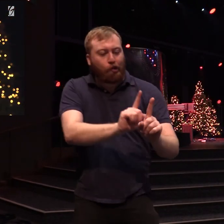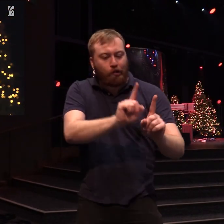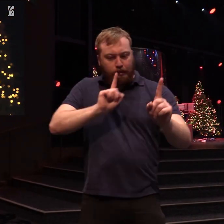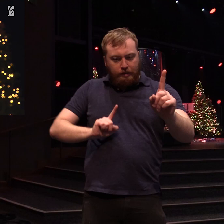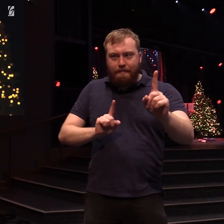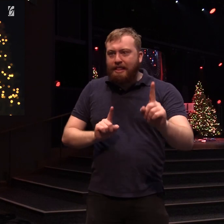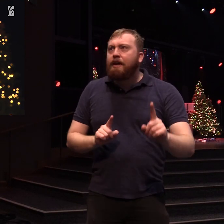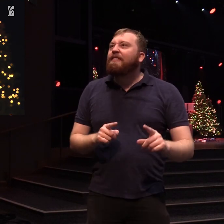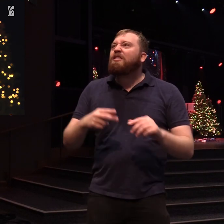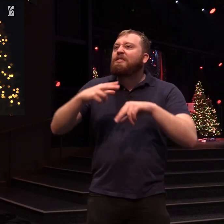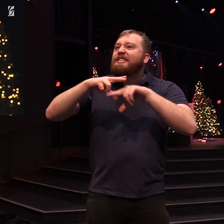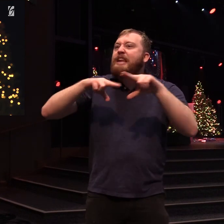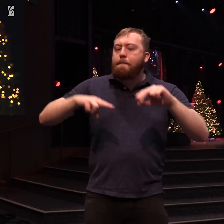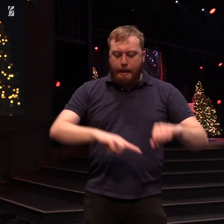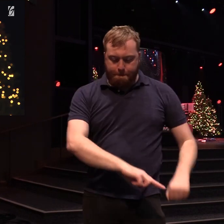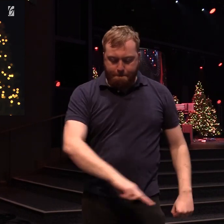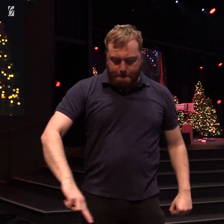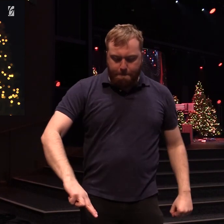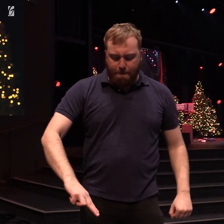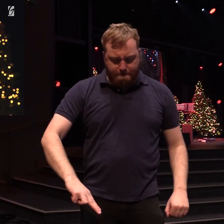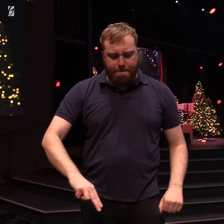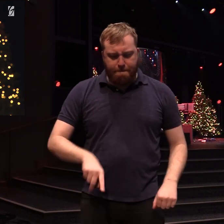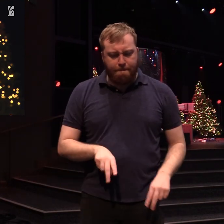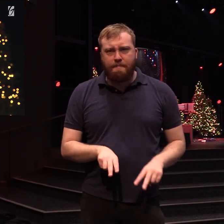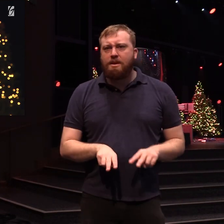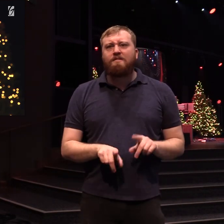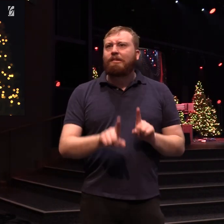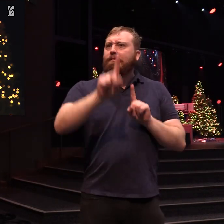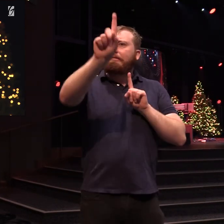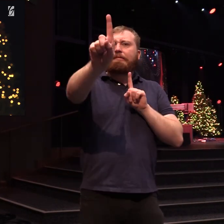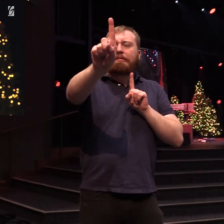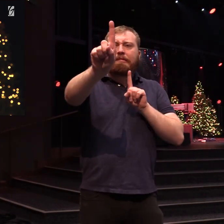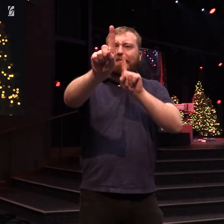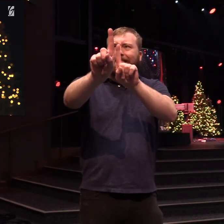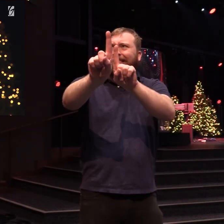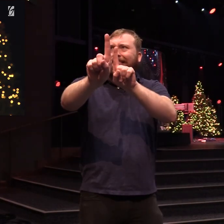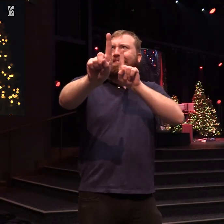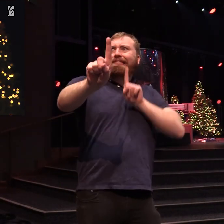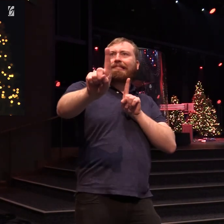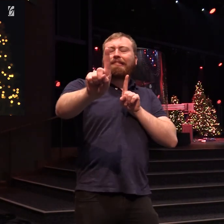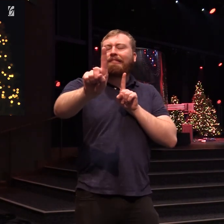tape from the patron in front of you?